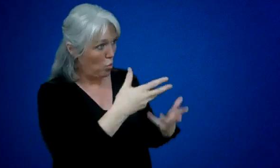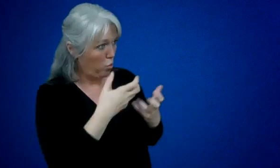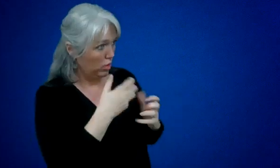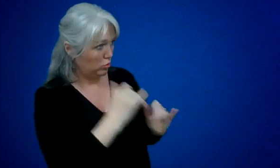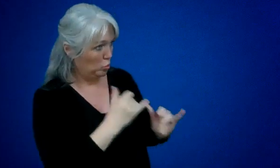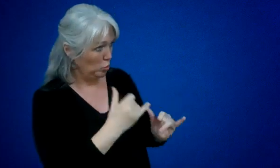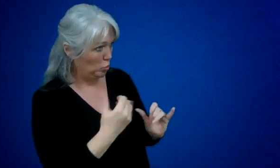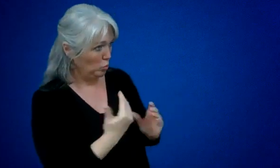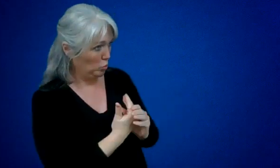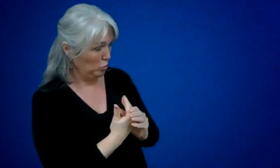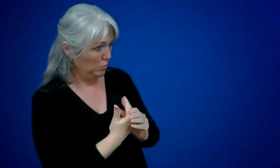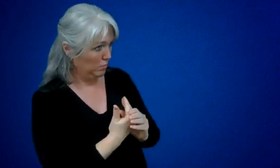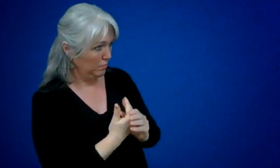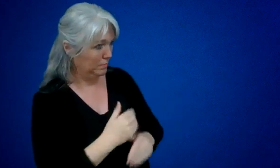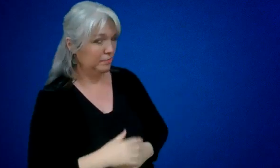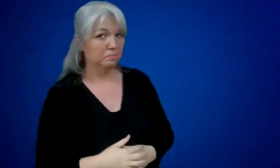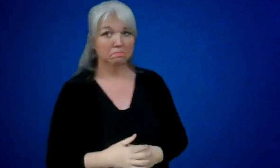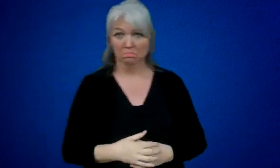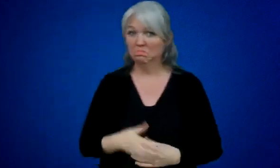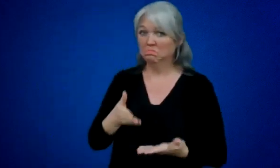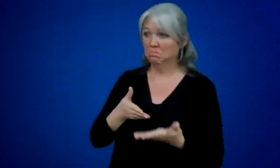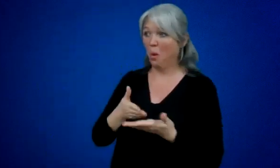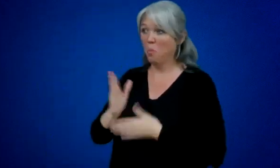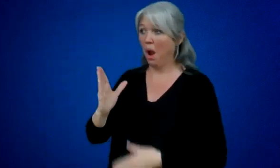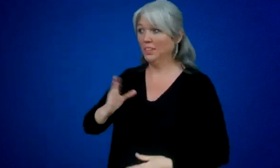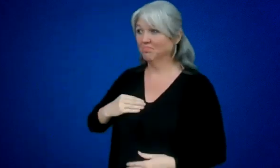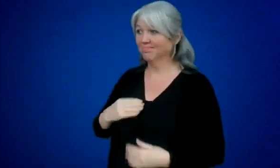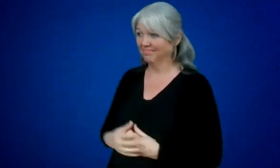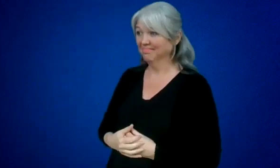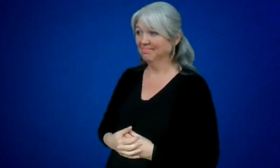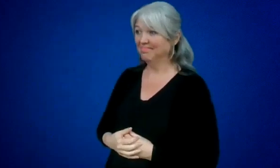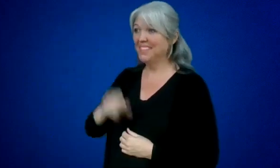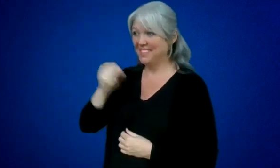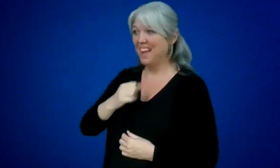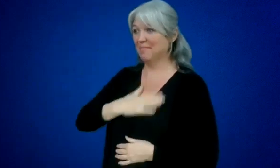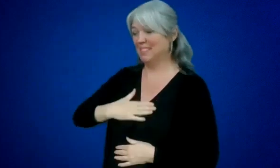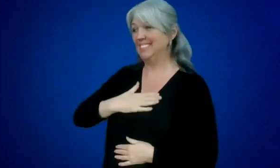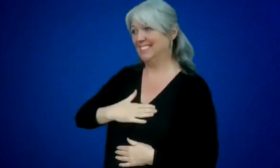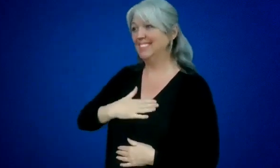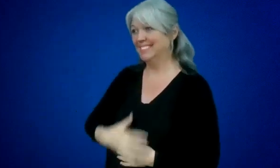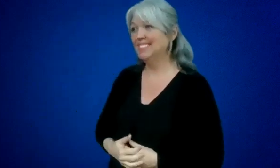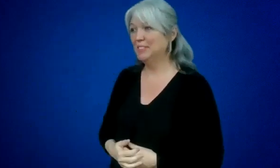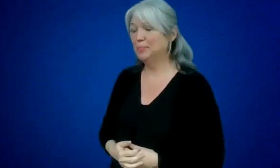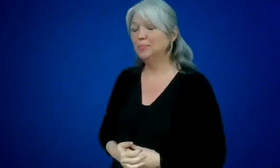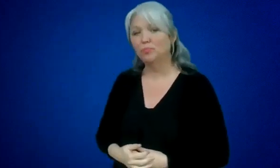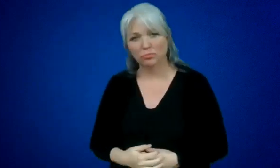too? All right, I said. Yes, please. Go on and